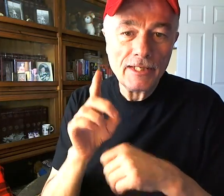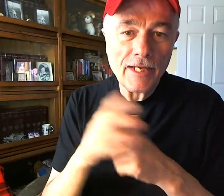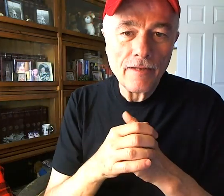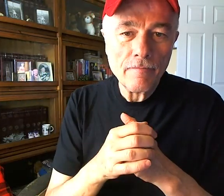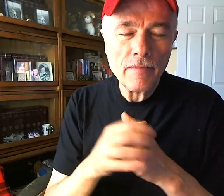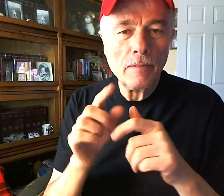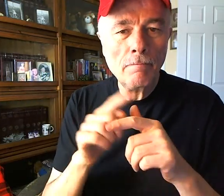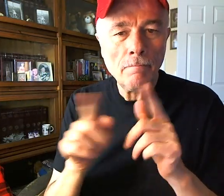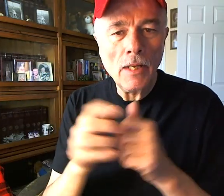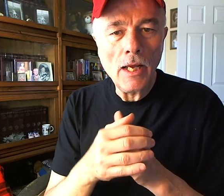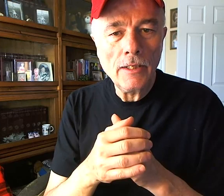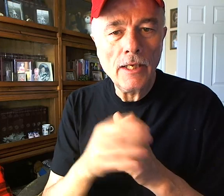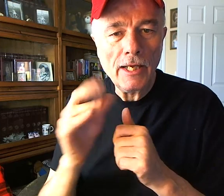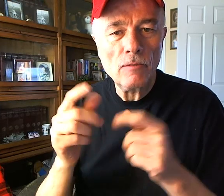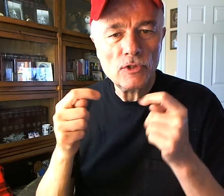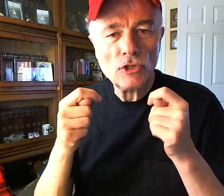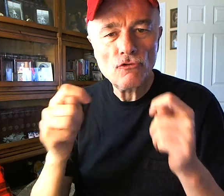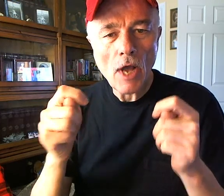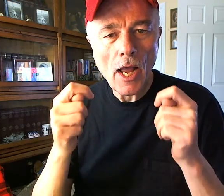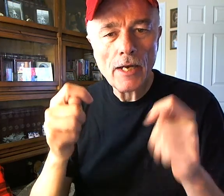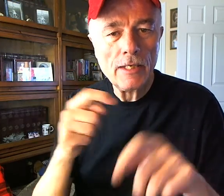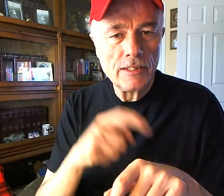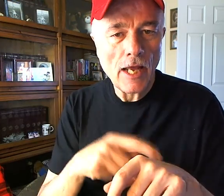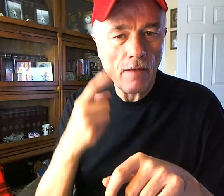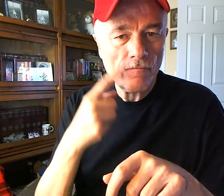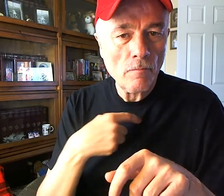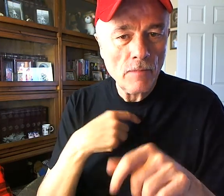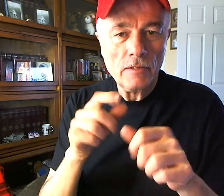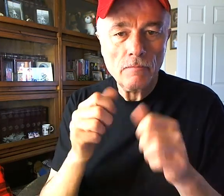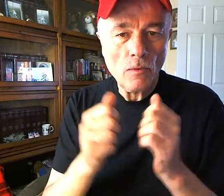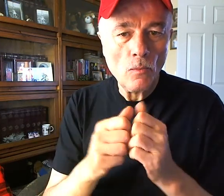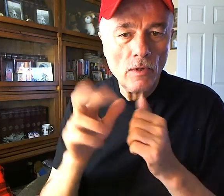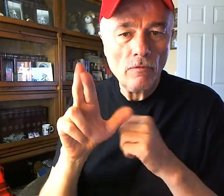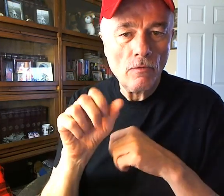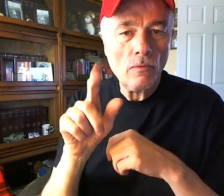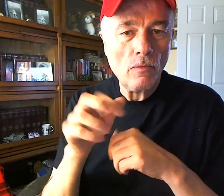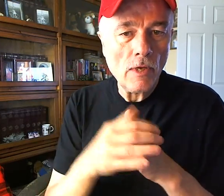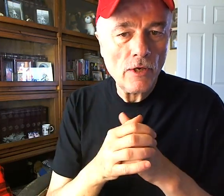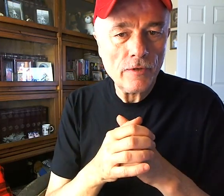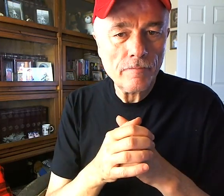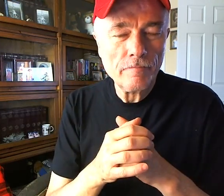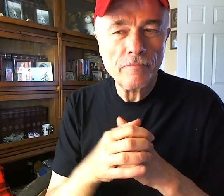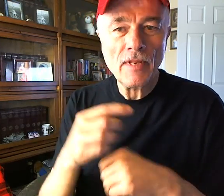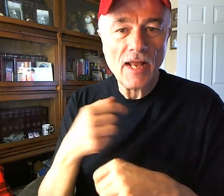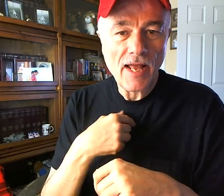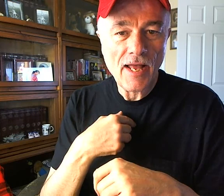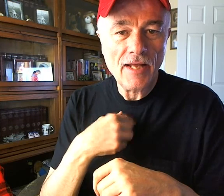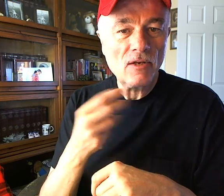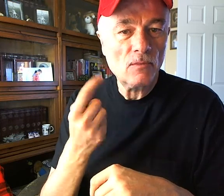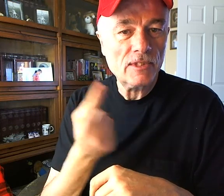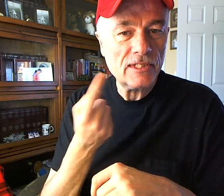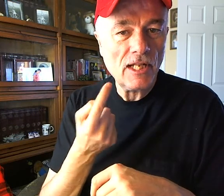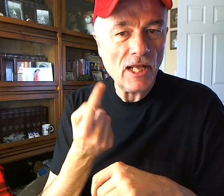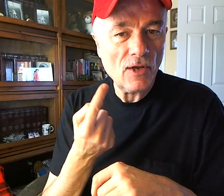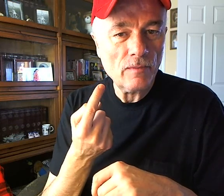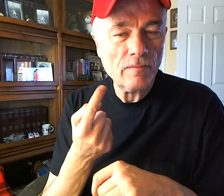have a one-of-a-kind table. Russ, yes, what do you think of my dress? I think it's awesome. I used the leftover pillow fabric.